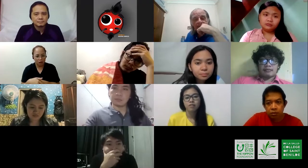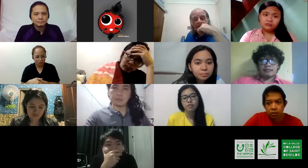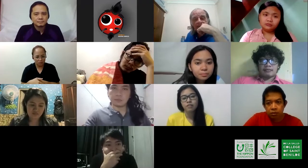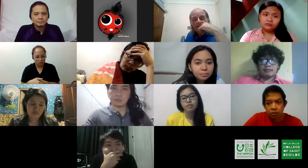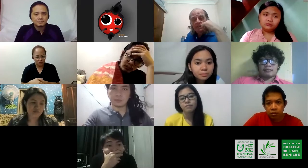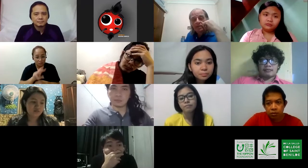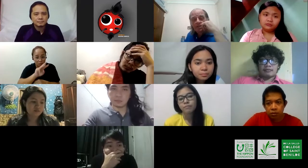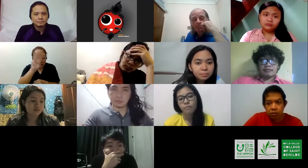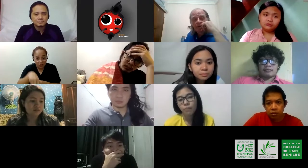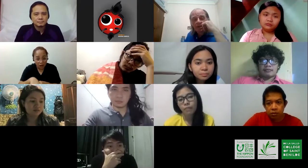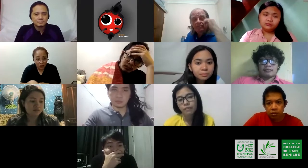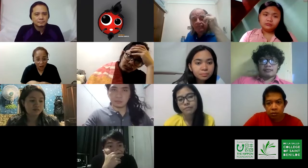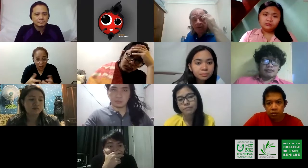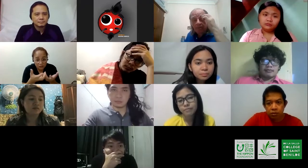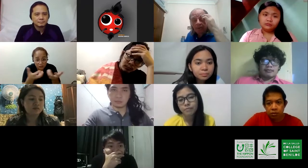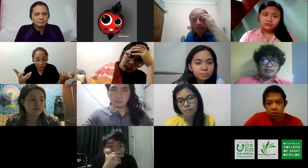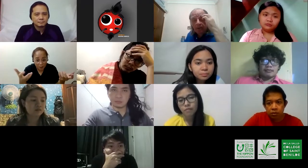Is there a separate deaf community